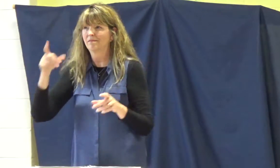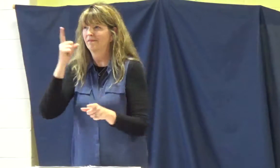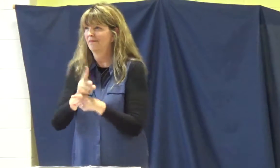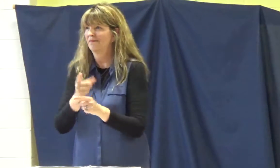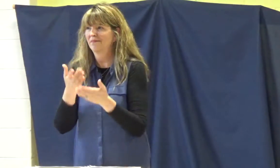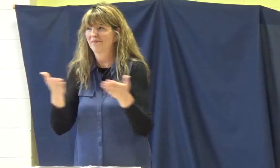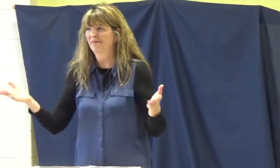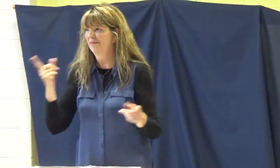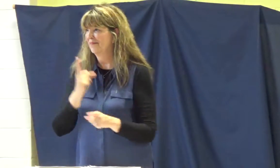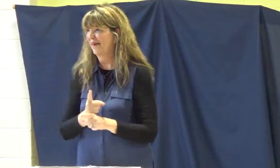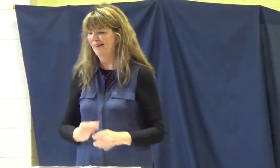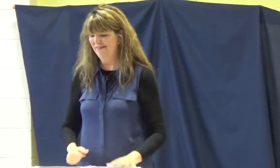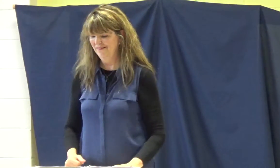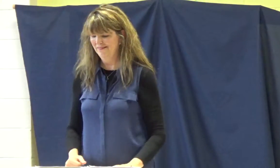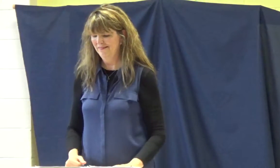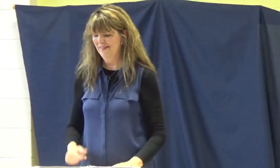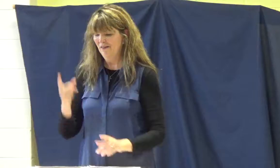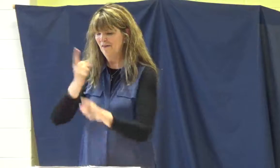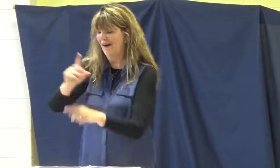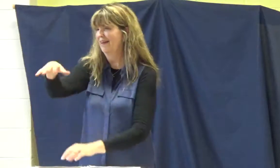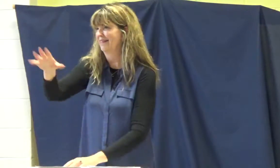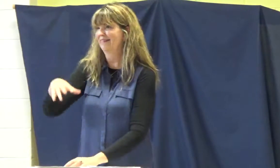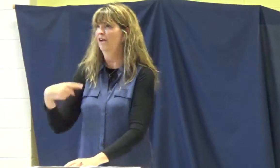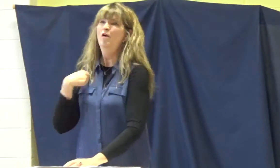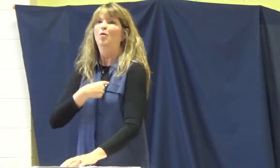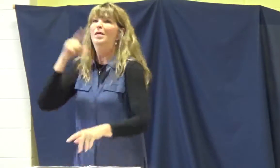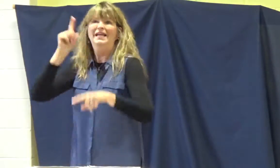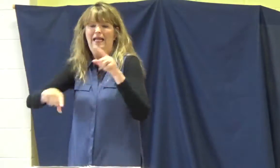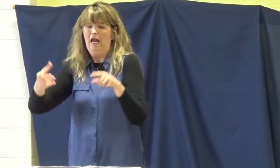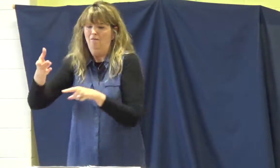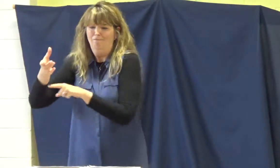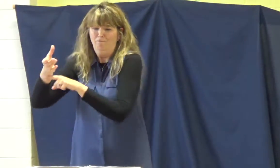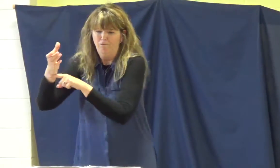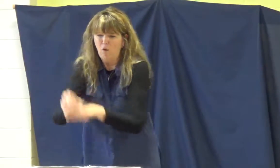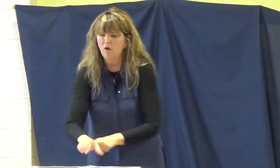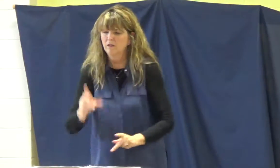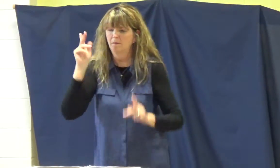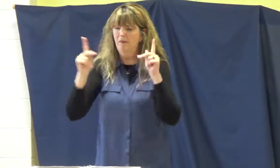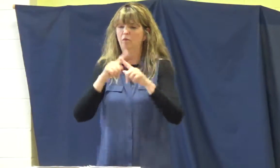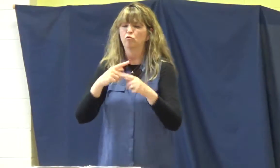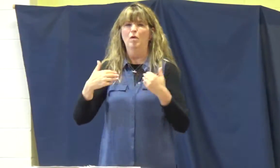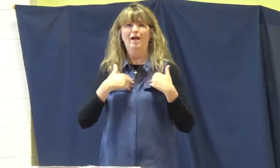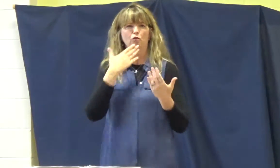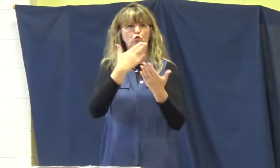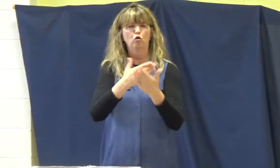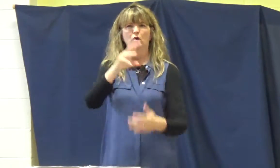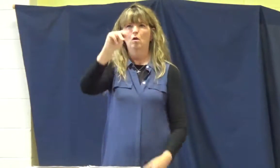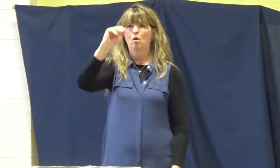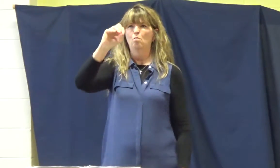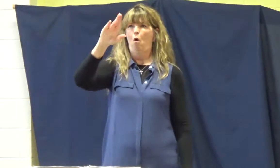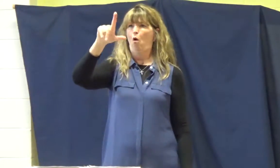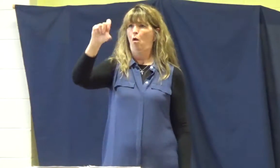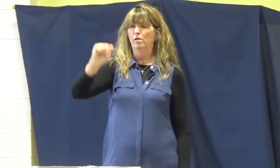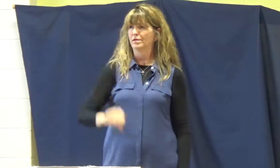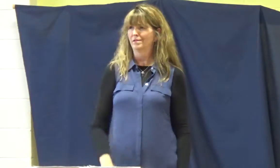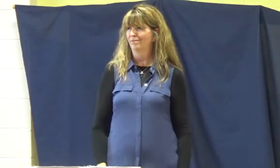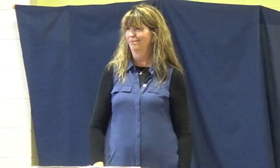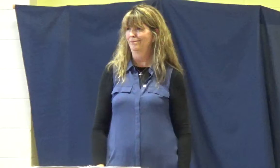because Paul realizes he couldn't force Philemon to do anything. Just like we can't force anyone